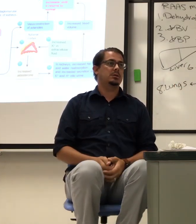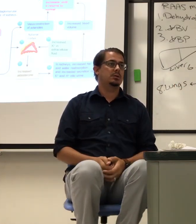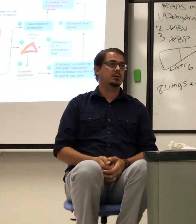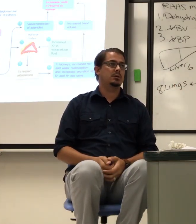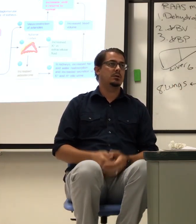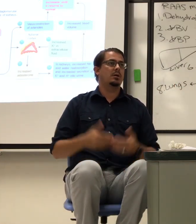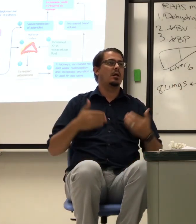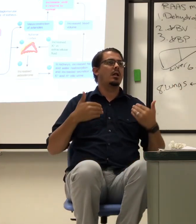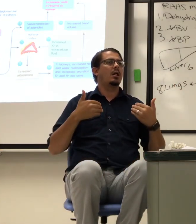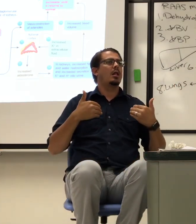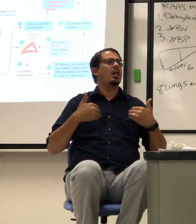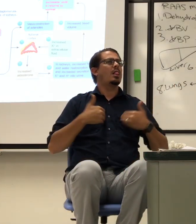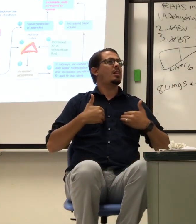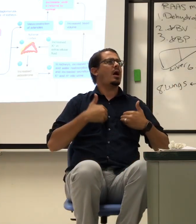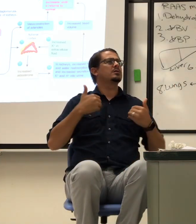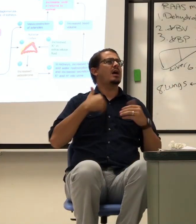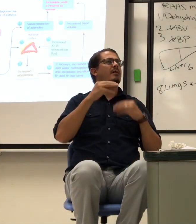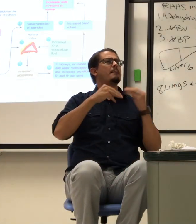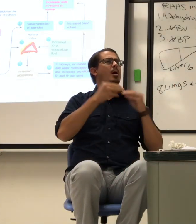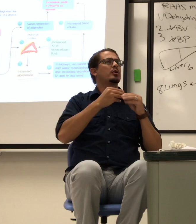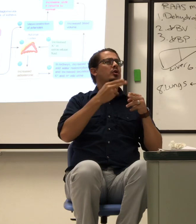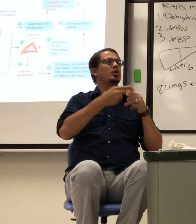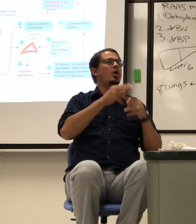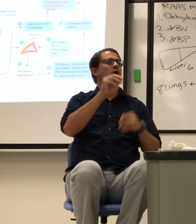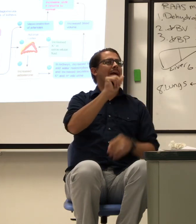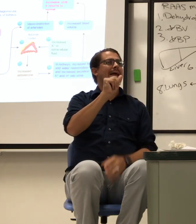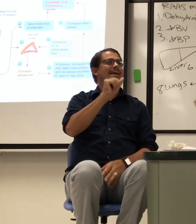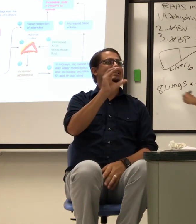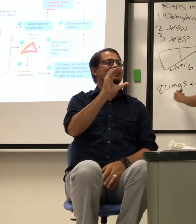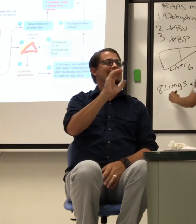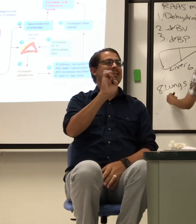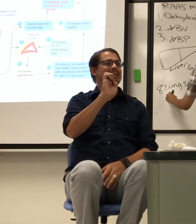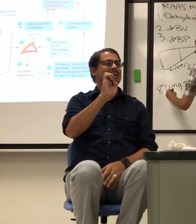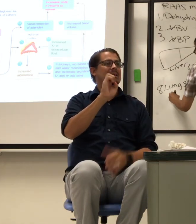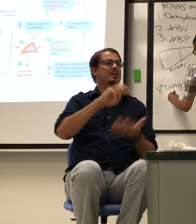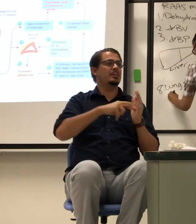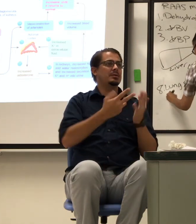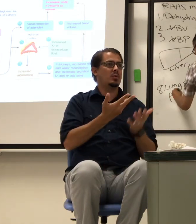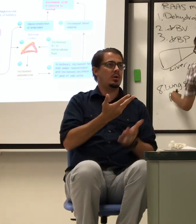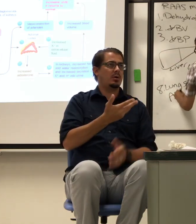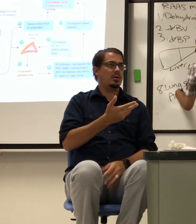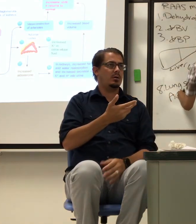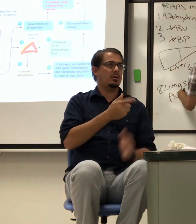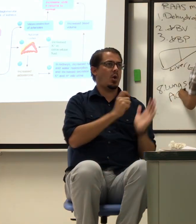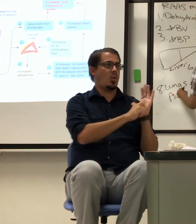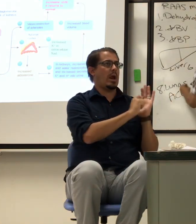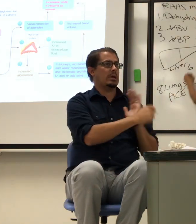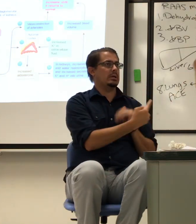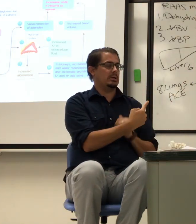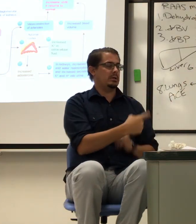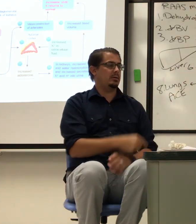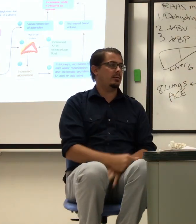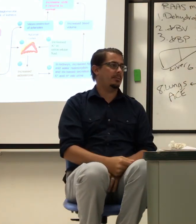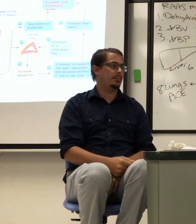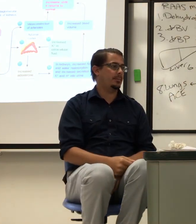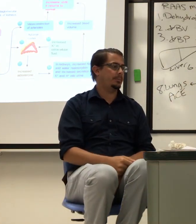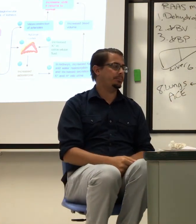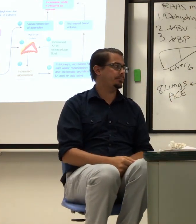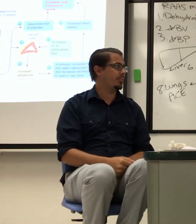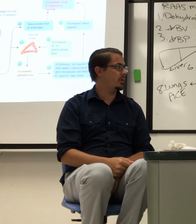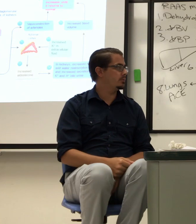The lungs have a molecule called ACE, A-C-E, which stands for, I'll write it up here.